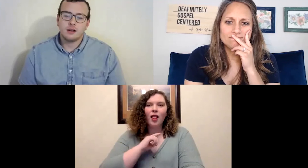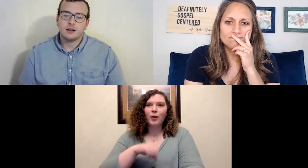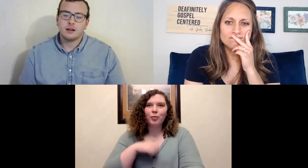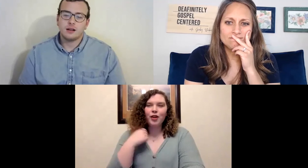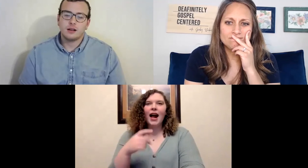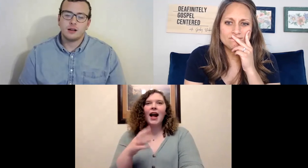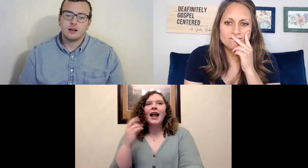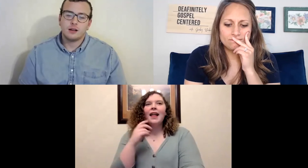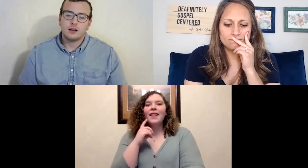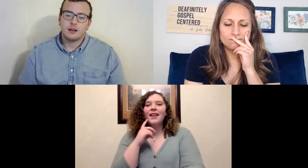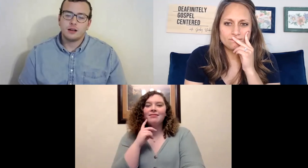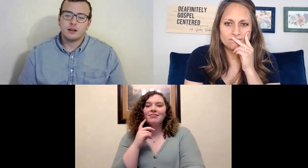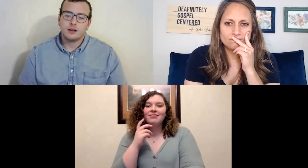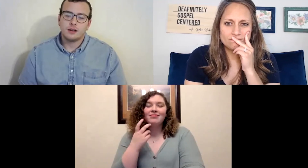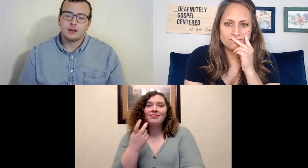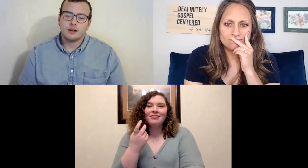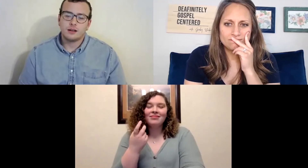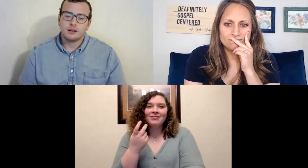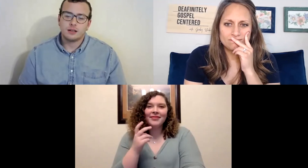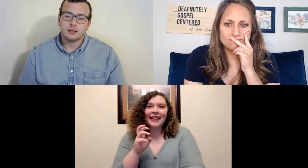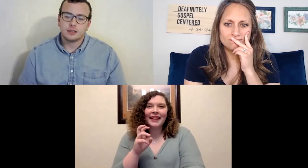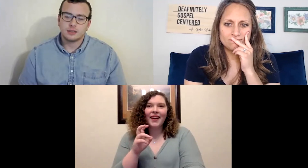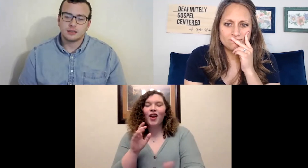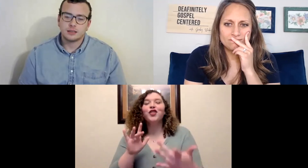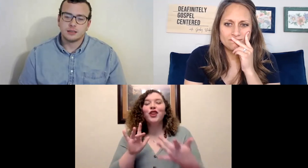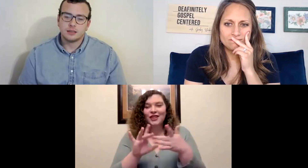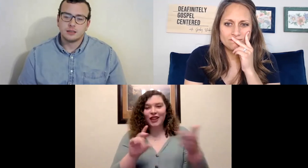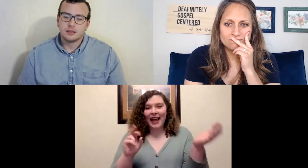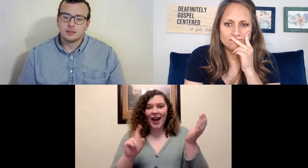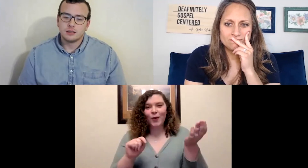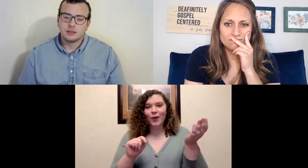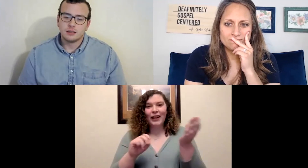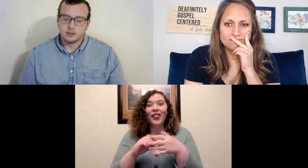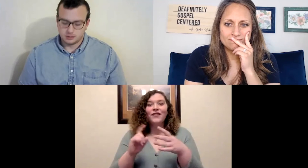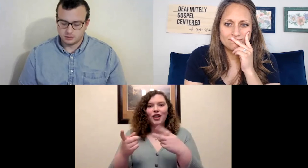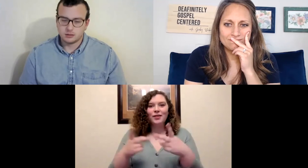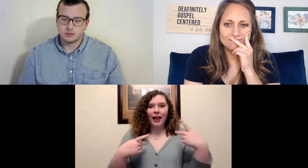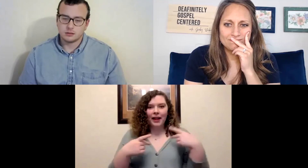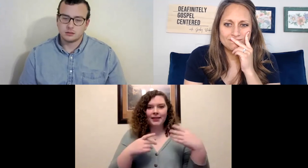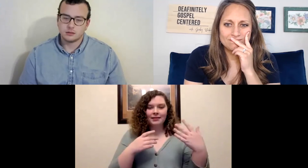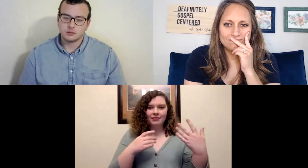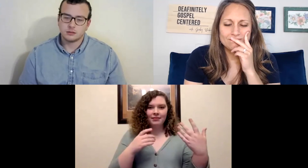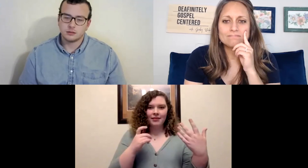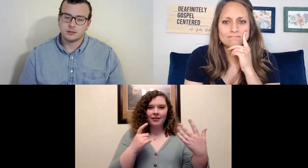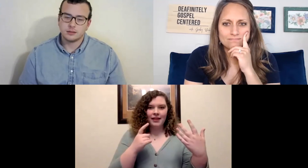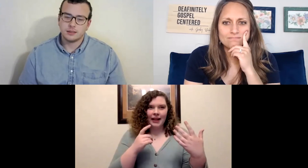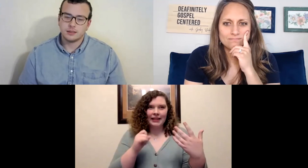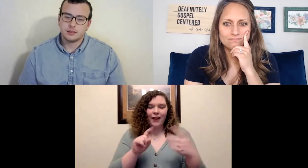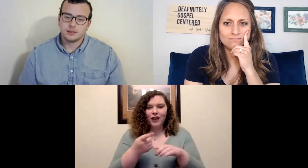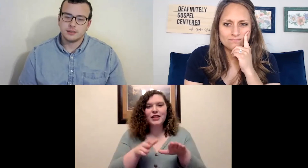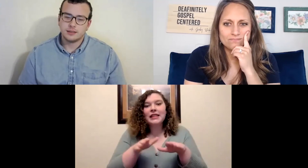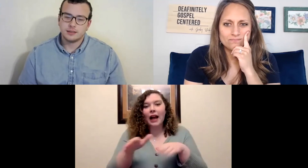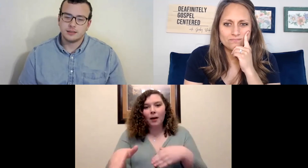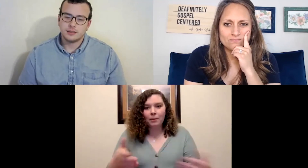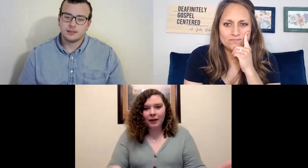Yeah, I think swallowing pride for sure. And then also the importance of reaching out in the